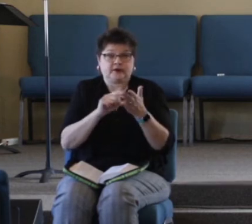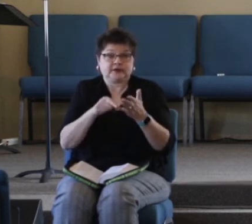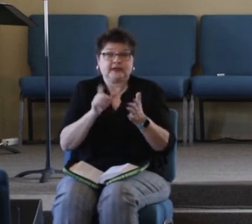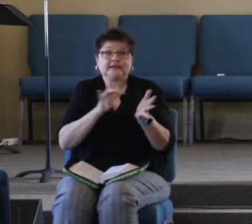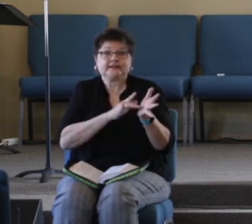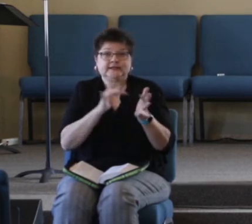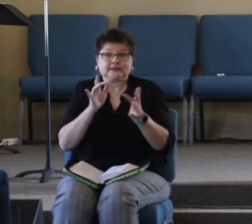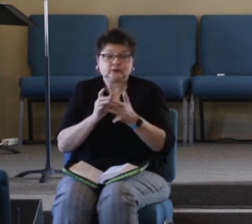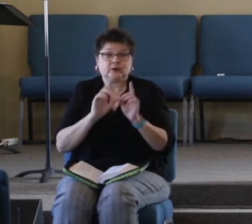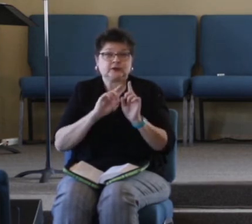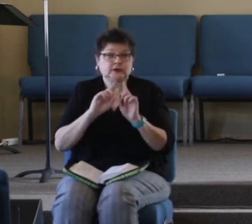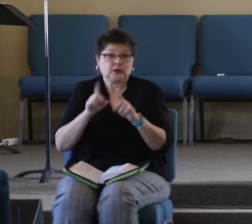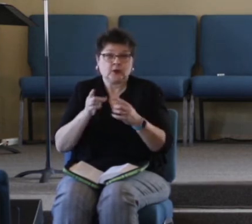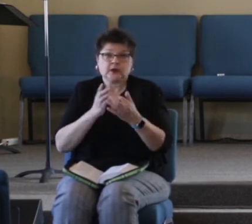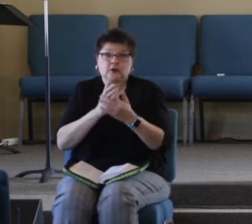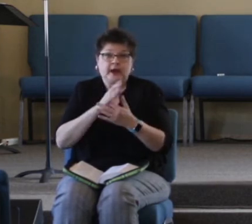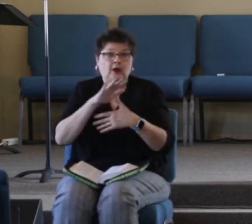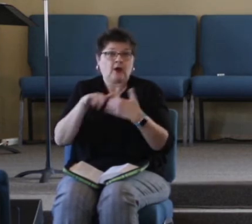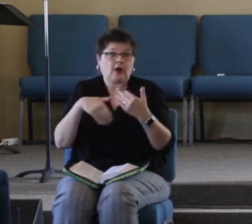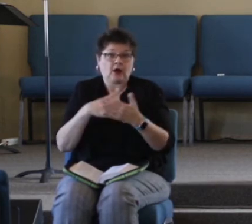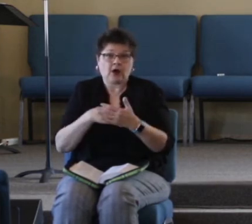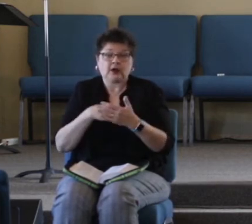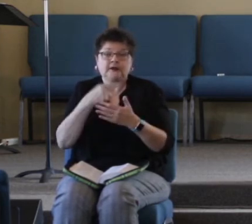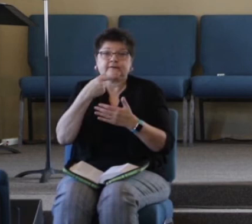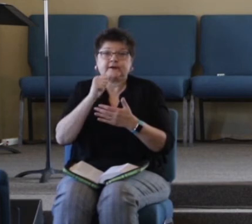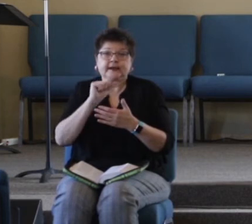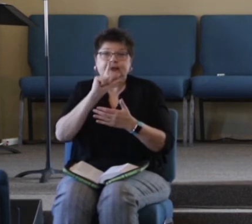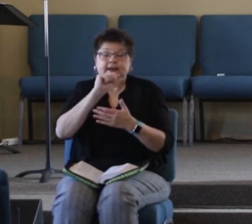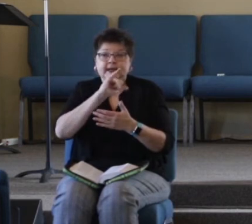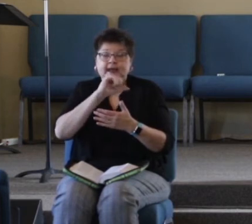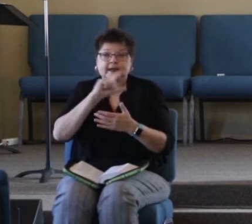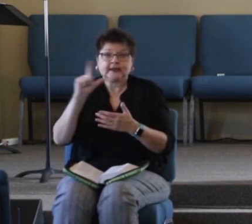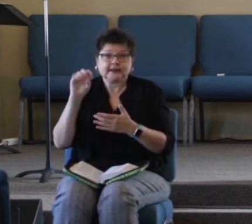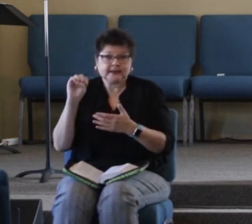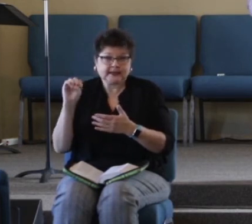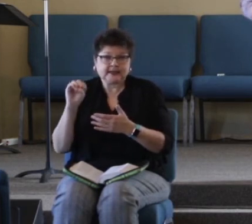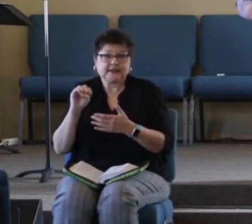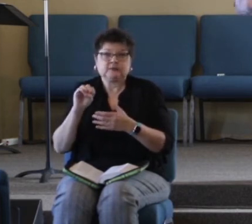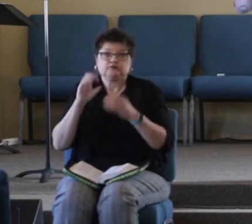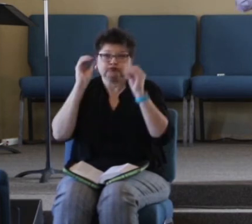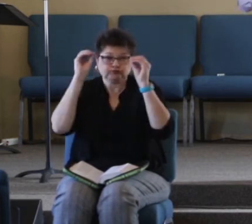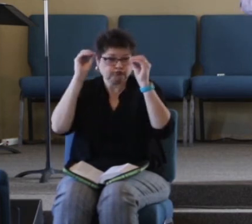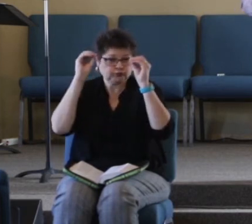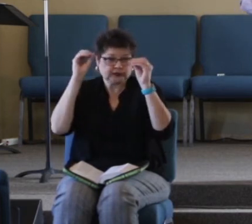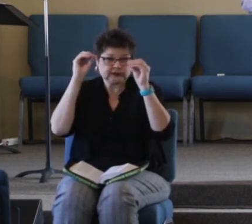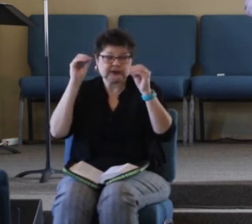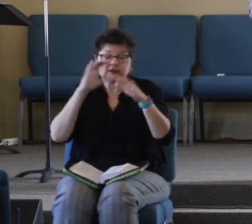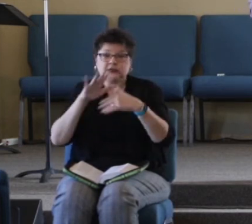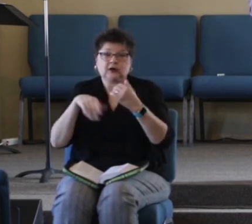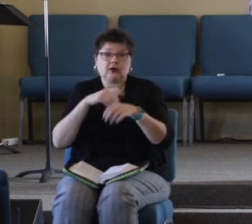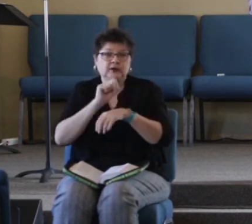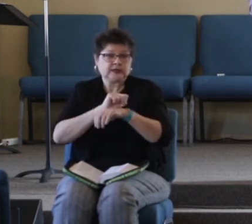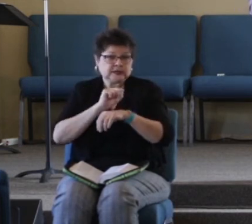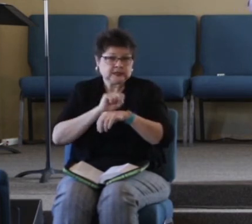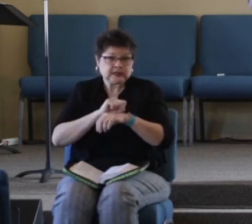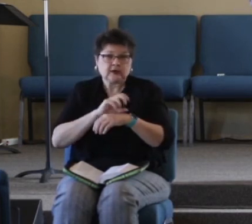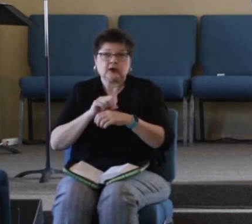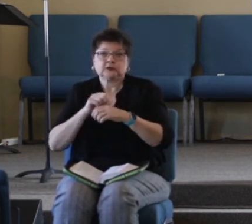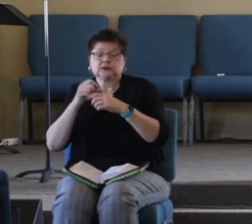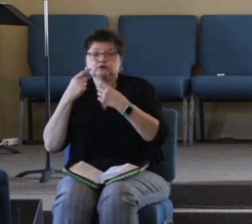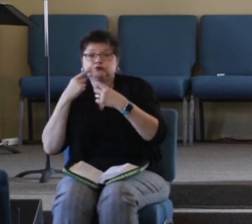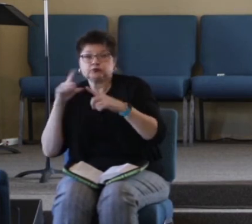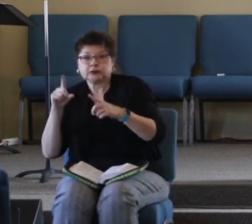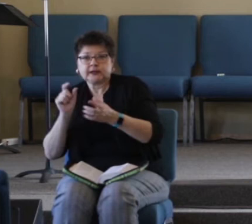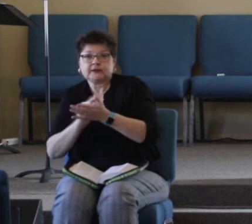all Galilee, teaching in their synagogues and proclaiming the gospel of the kingdom, and healing every kind of disease and